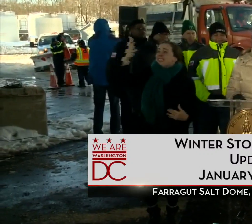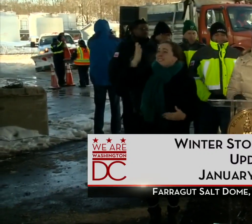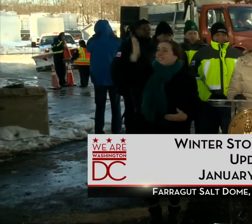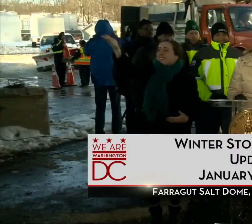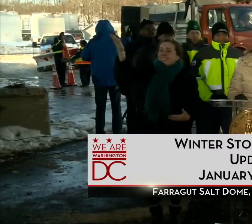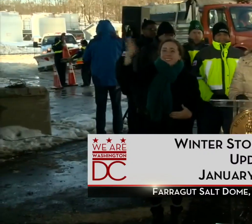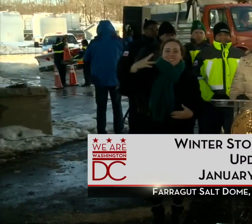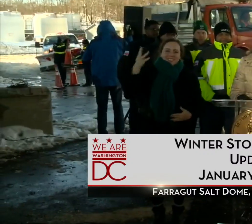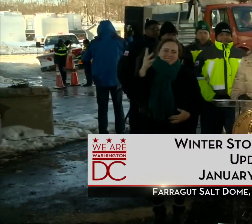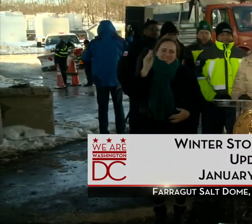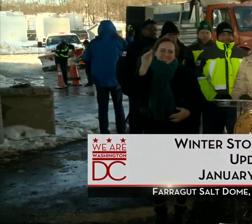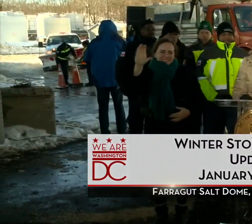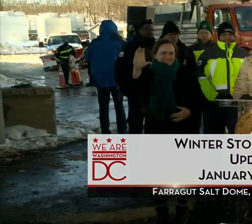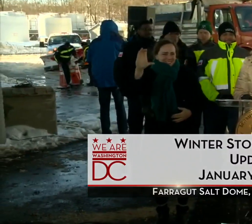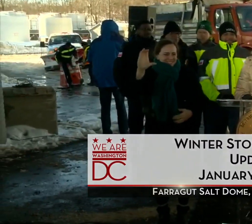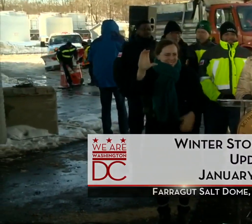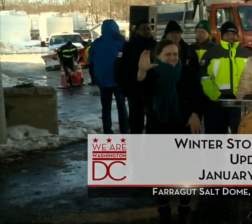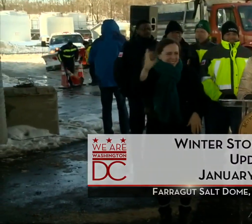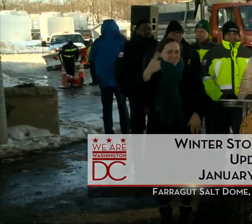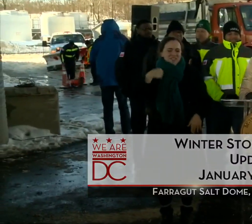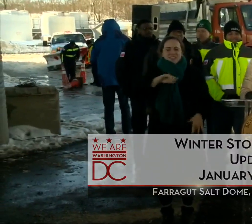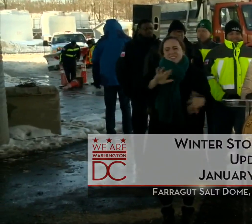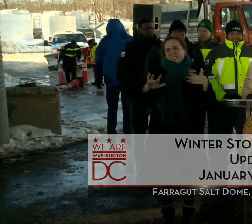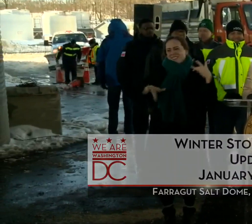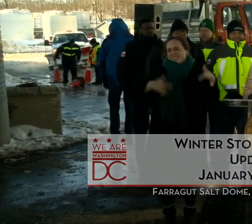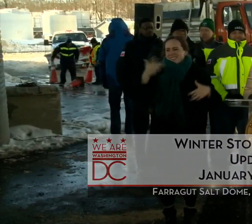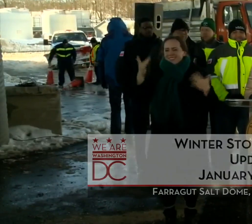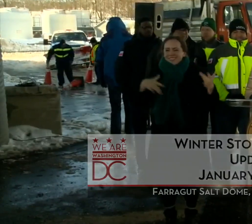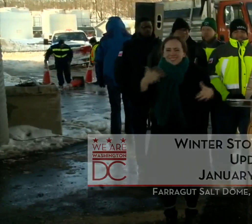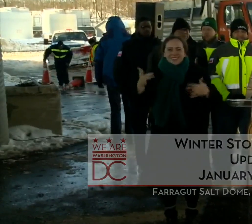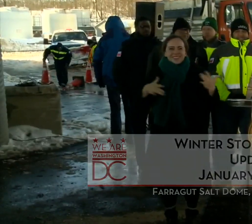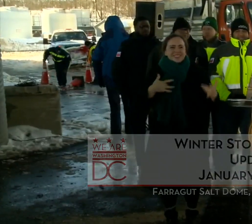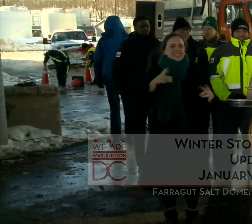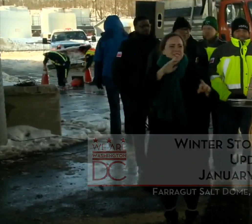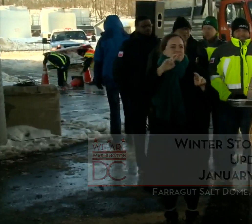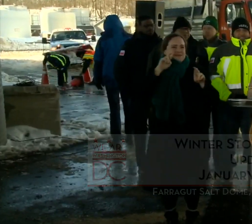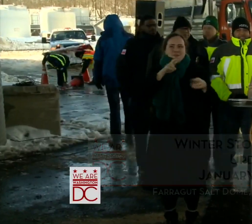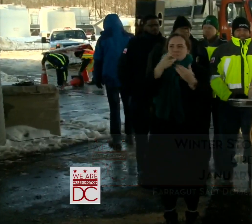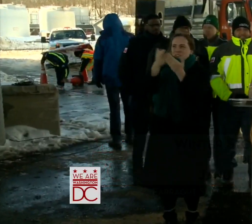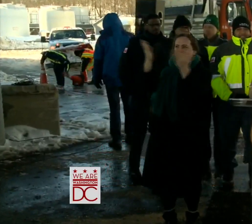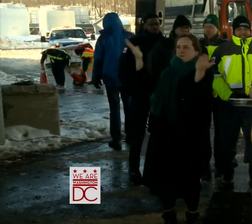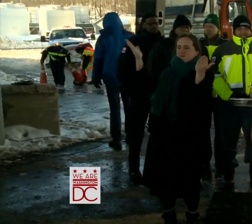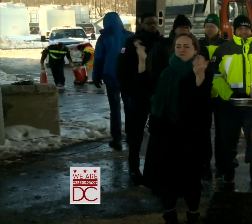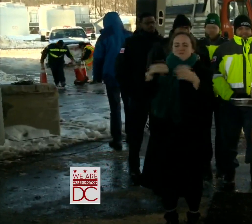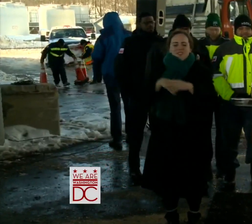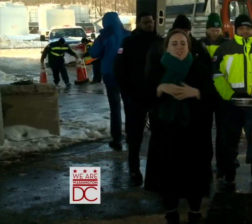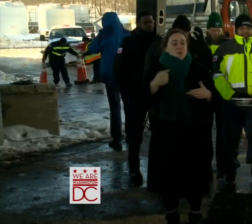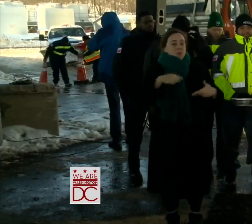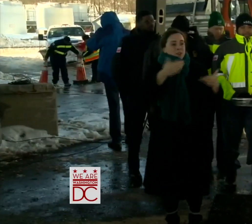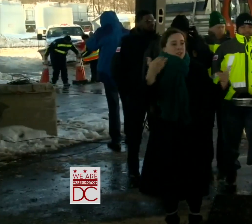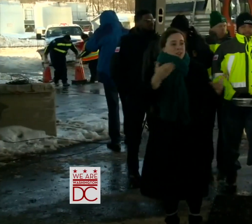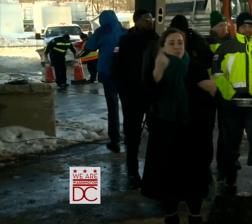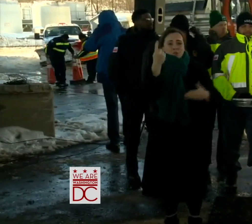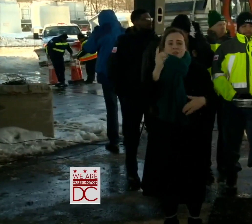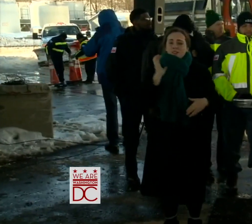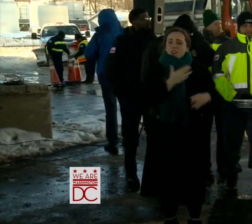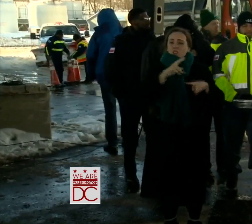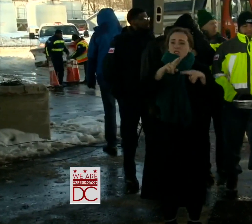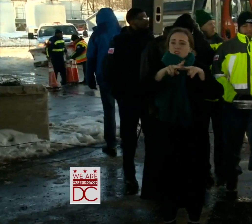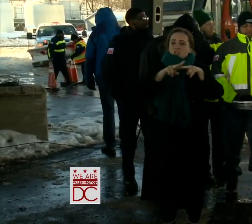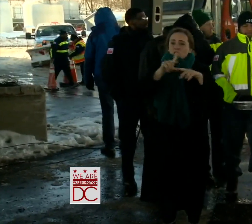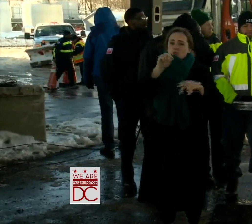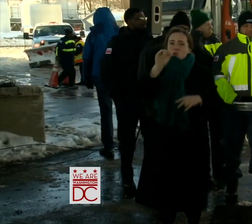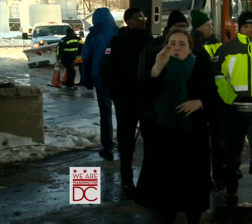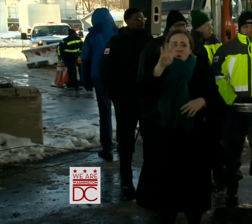in Washington, D.C., and we're very happy to report that. We're here at one of our salt